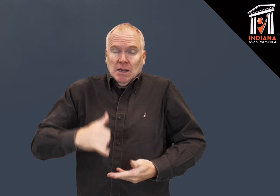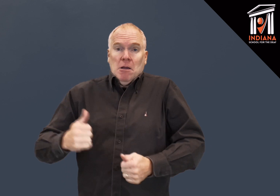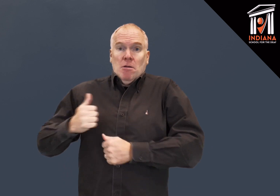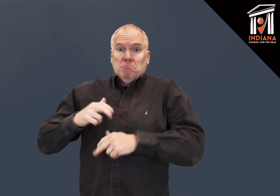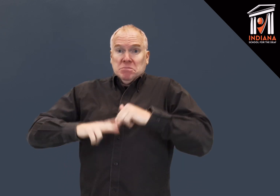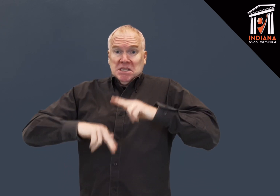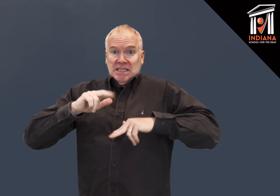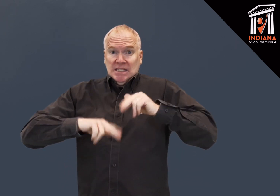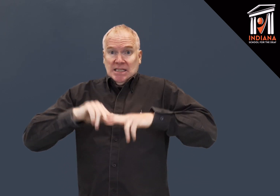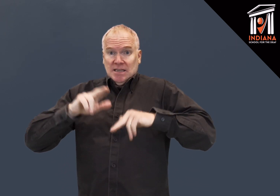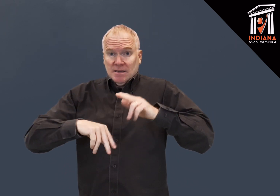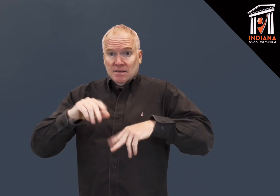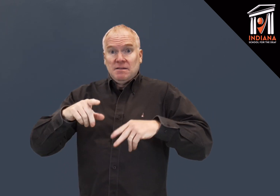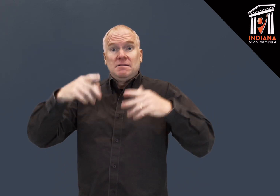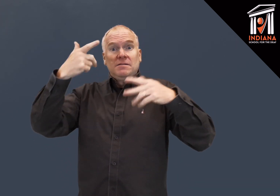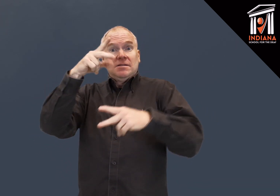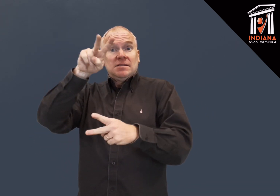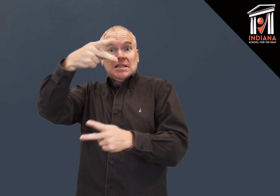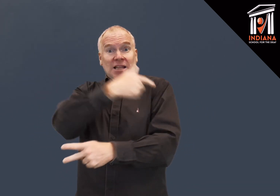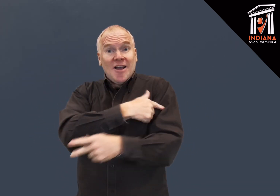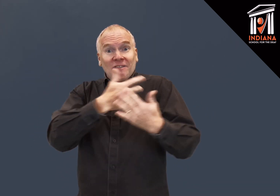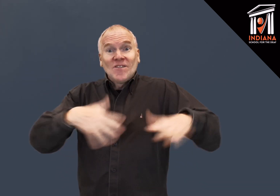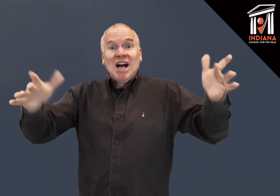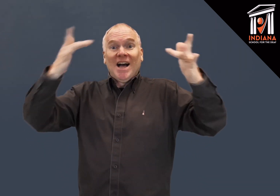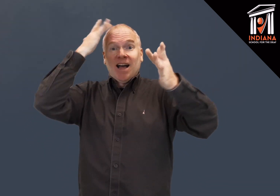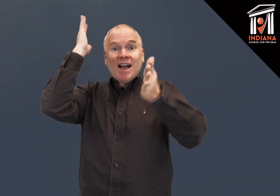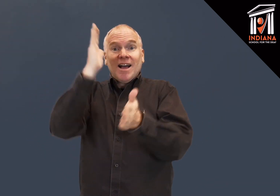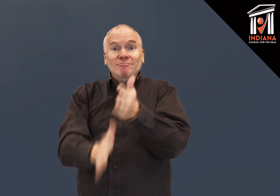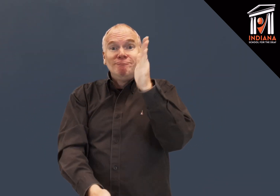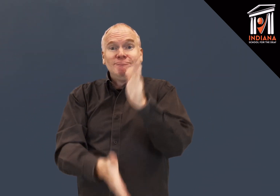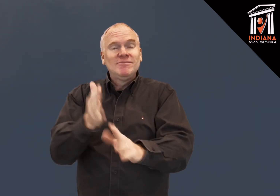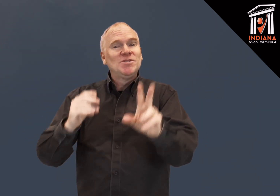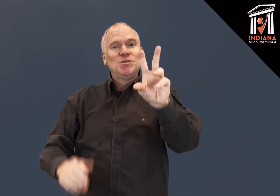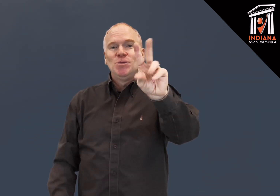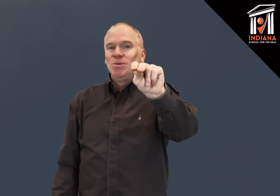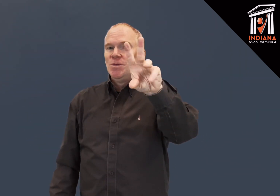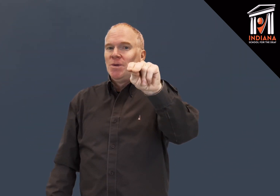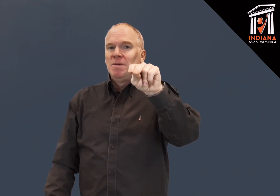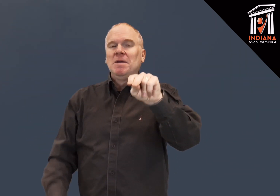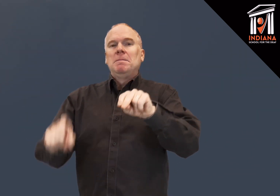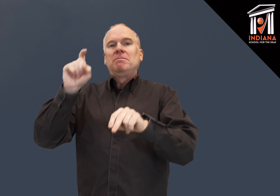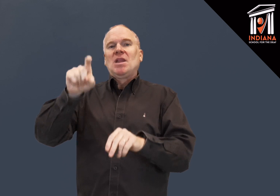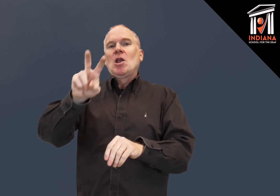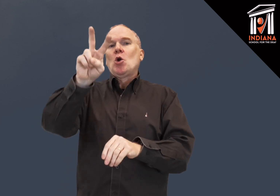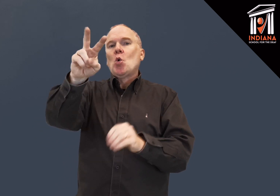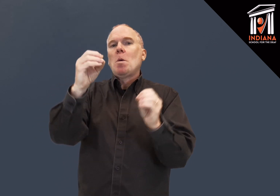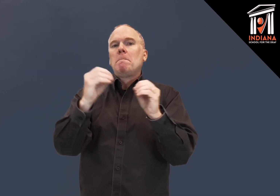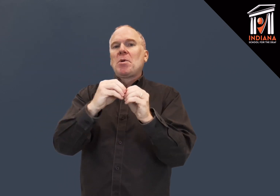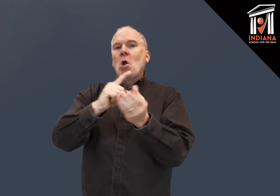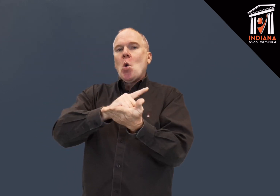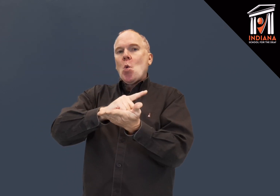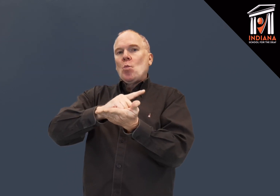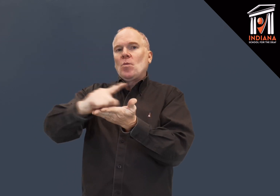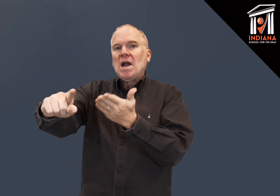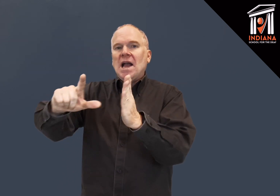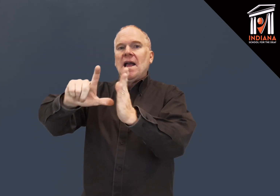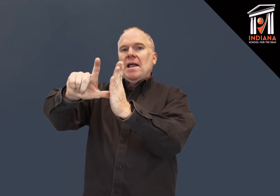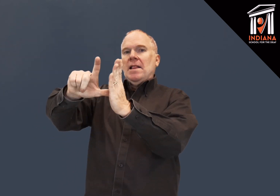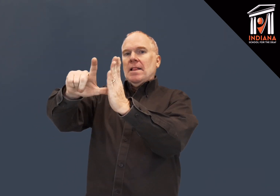body so that you have that army built against the vaccination or against the coronavirus. Now, once that